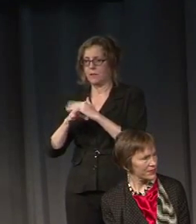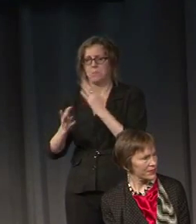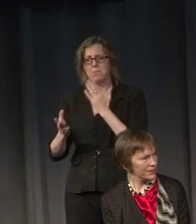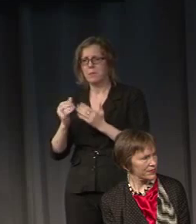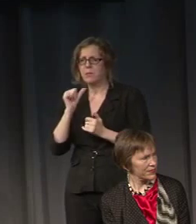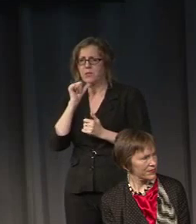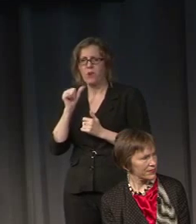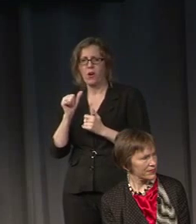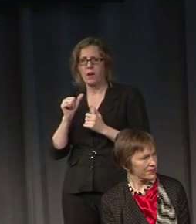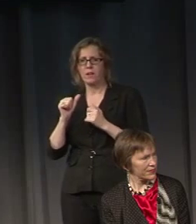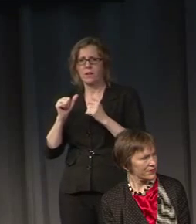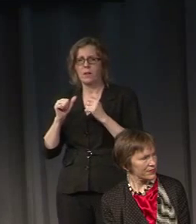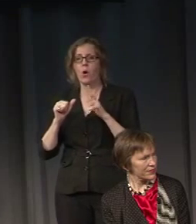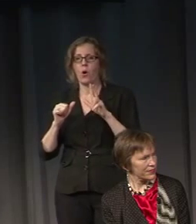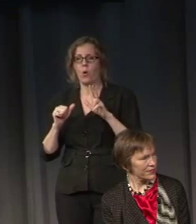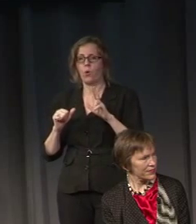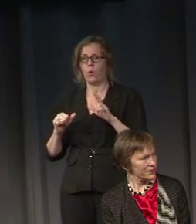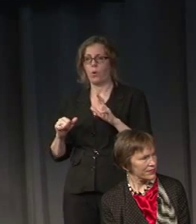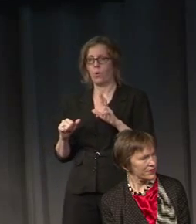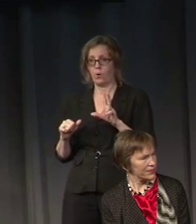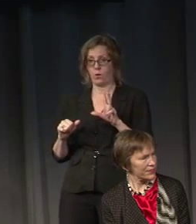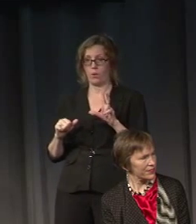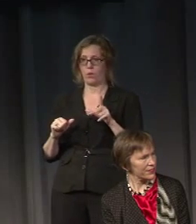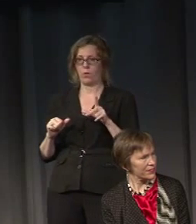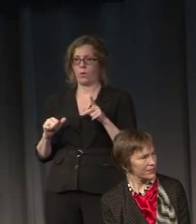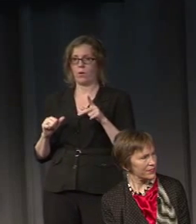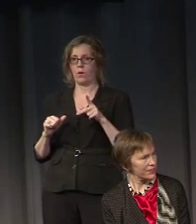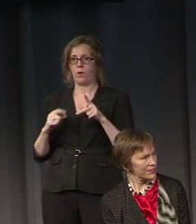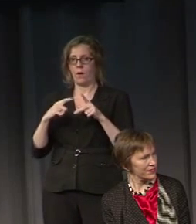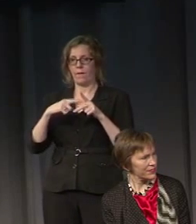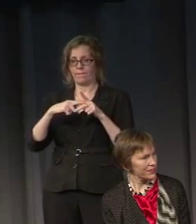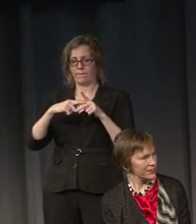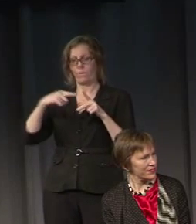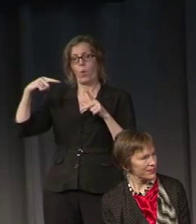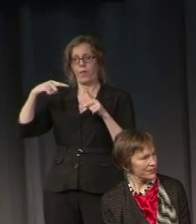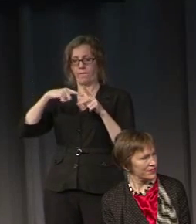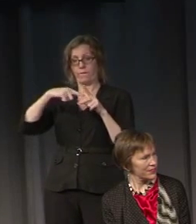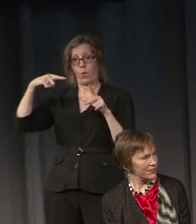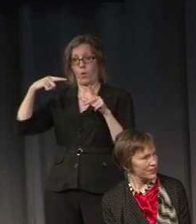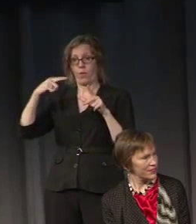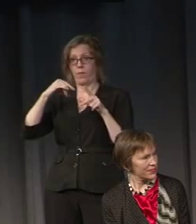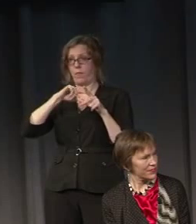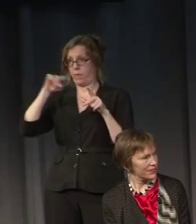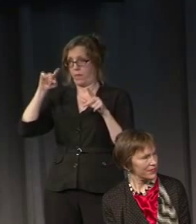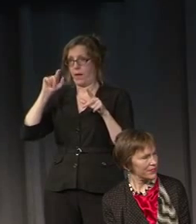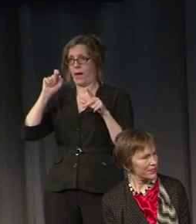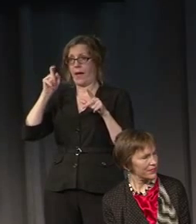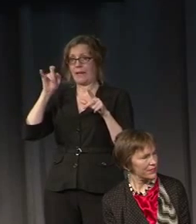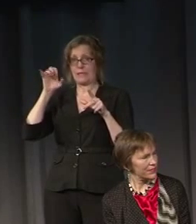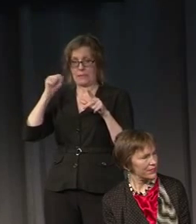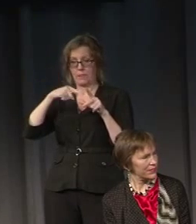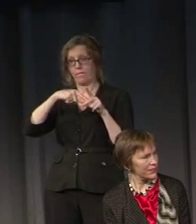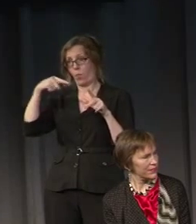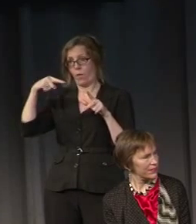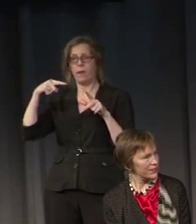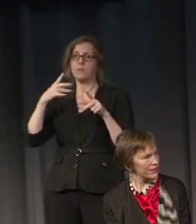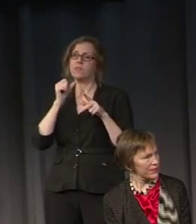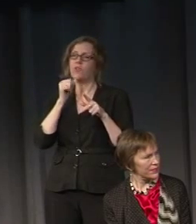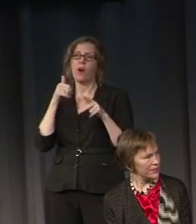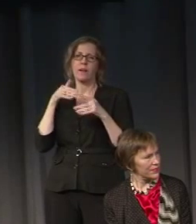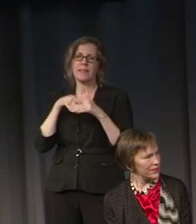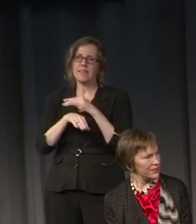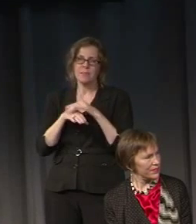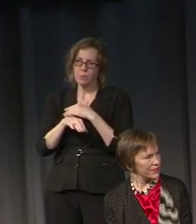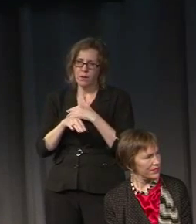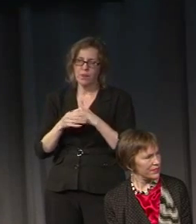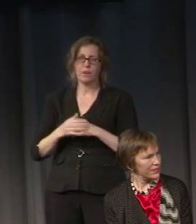than, it would be sort of, I guess, yellowish if I was going to use the tetrachromat as a starting point, the